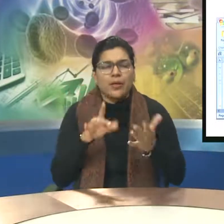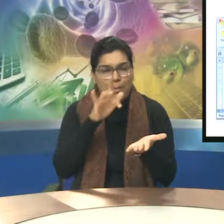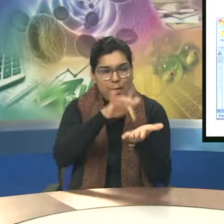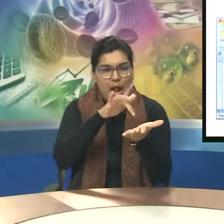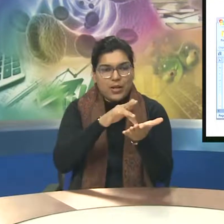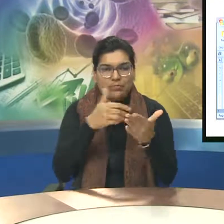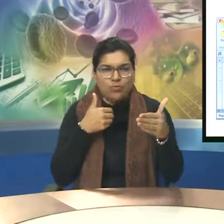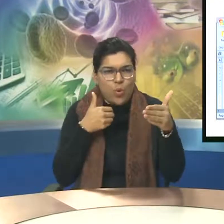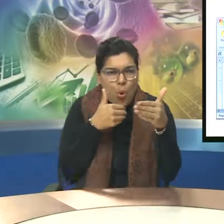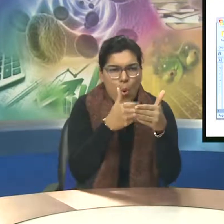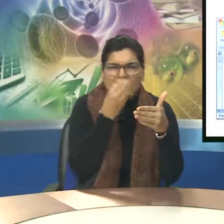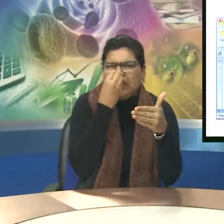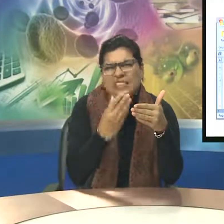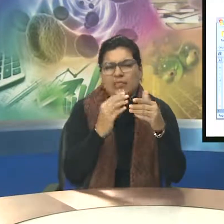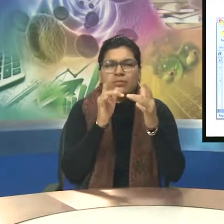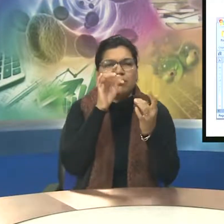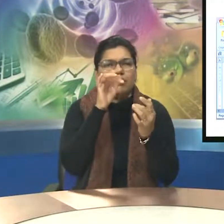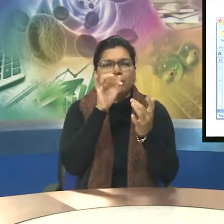size of the font?